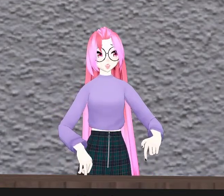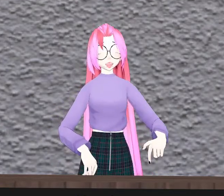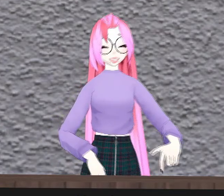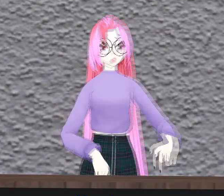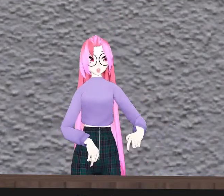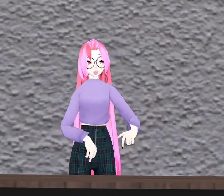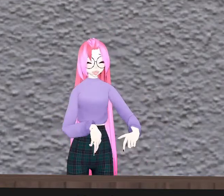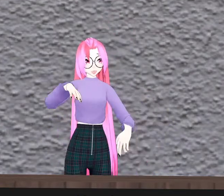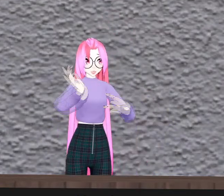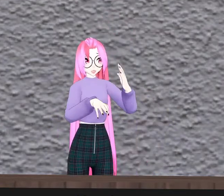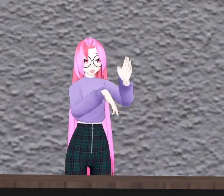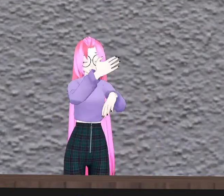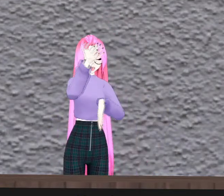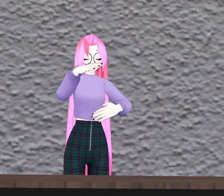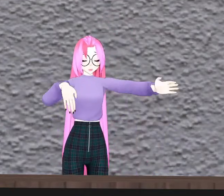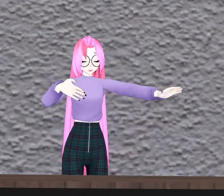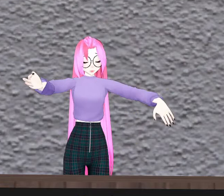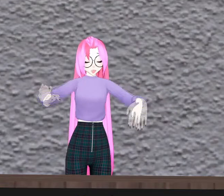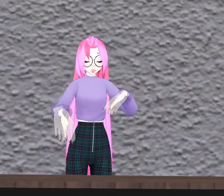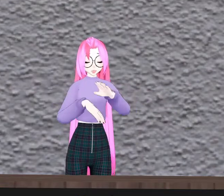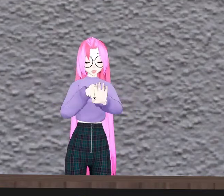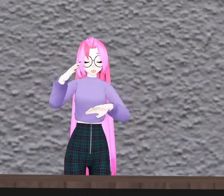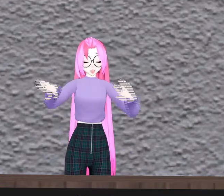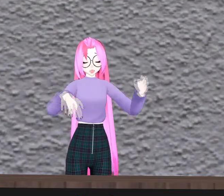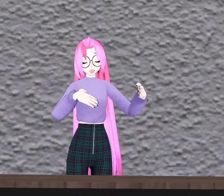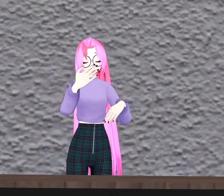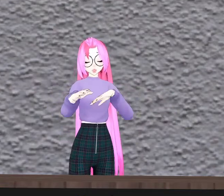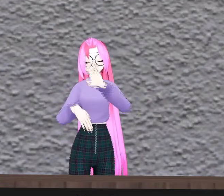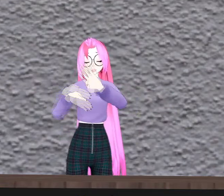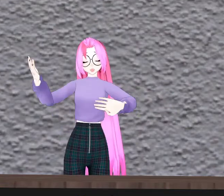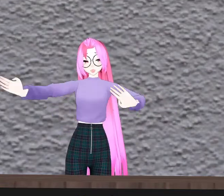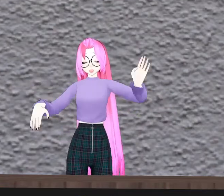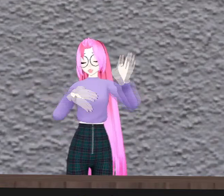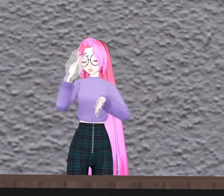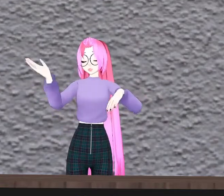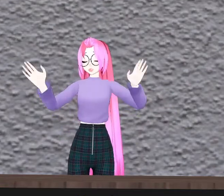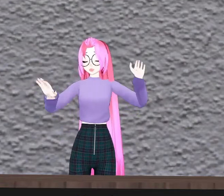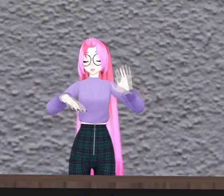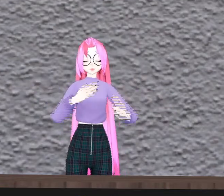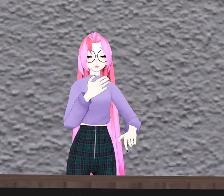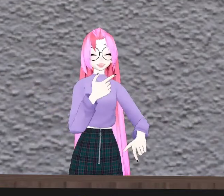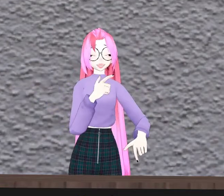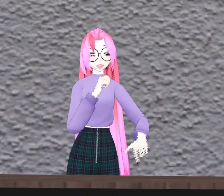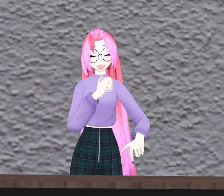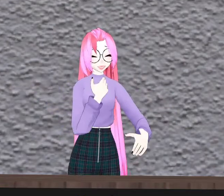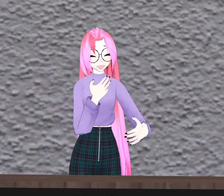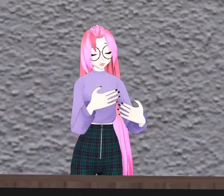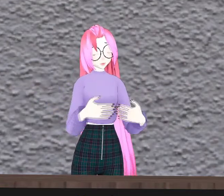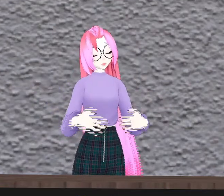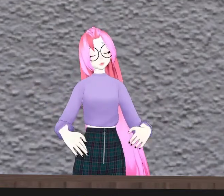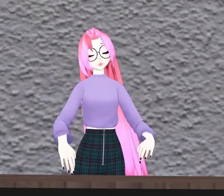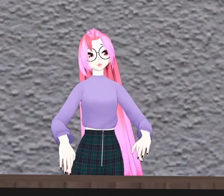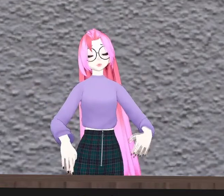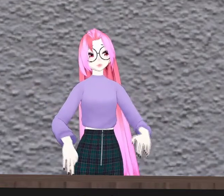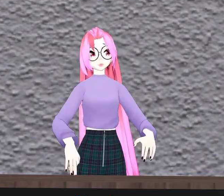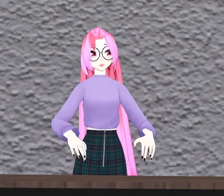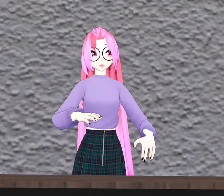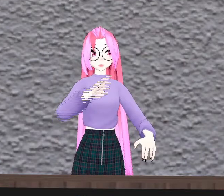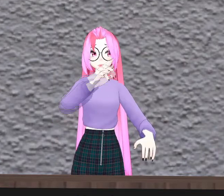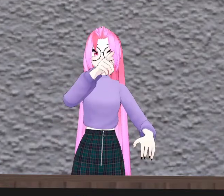serious case and they're just like, here's me signing to you, deaf person. Not good. Do you have